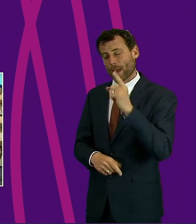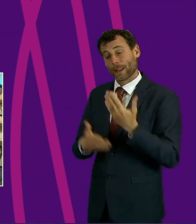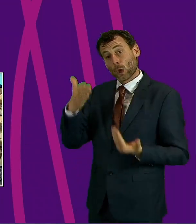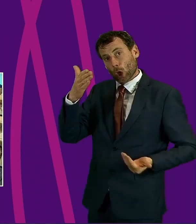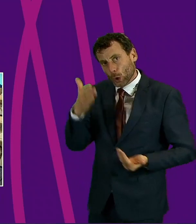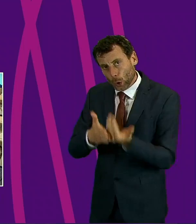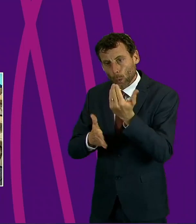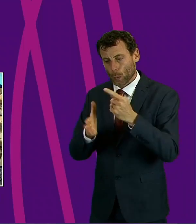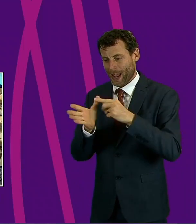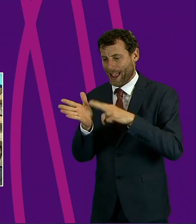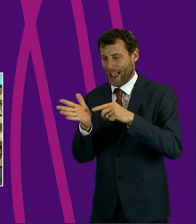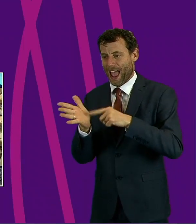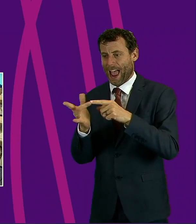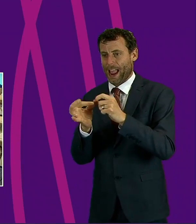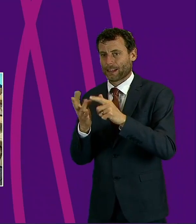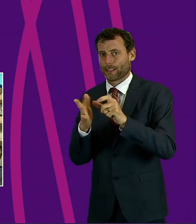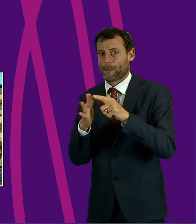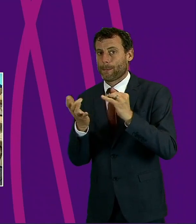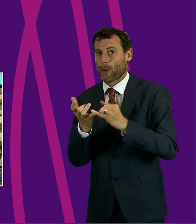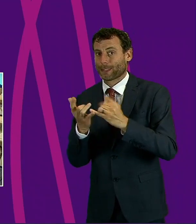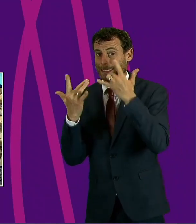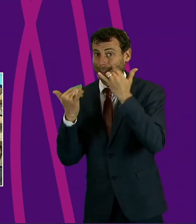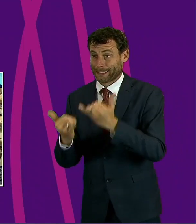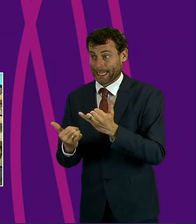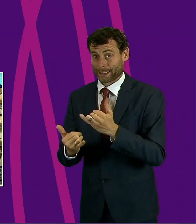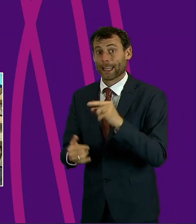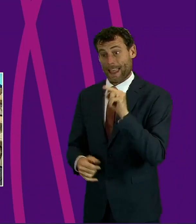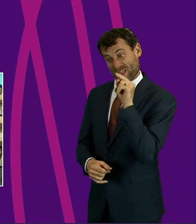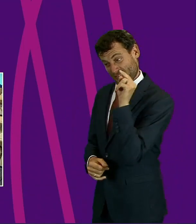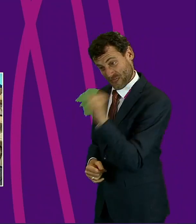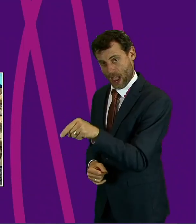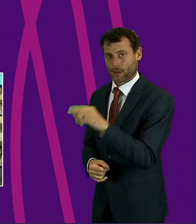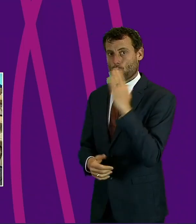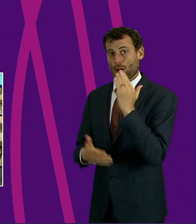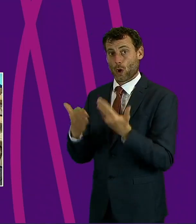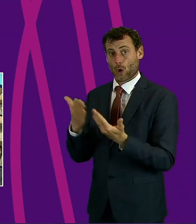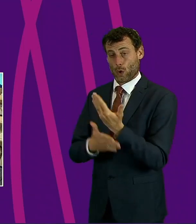antibody test that is coming on board and ask what impact that will have?